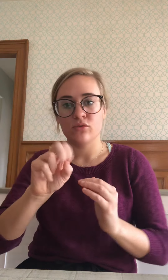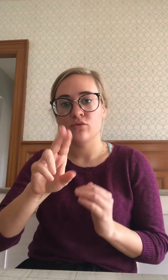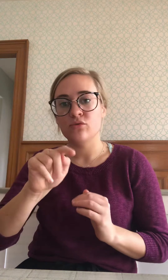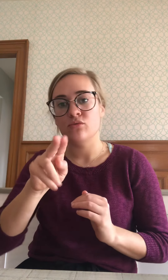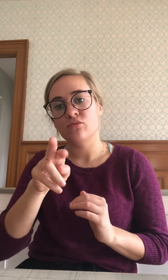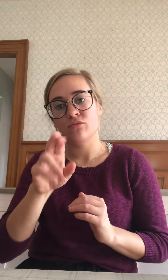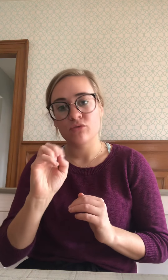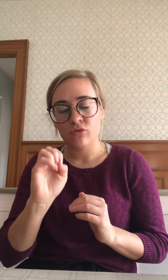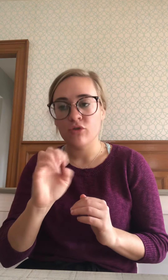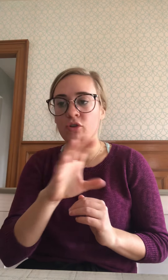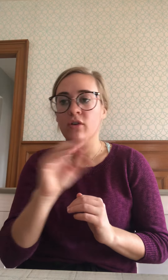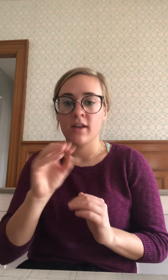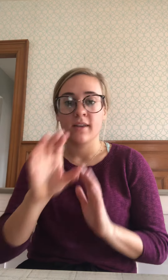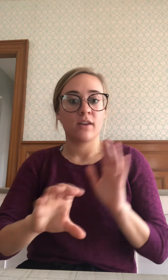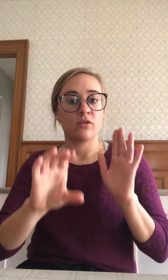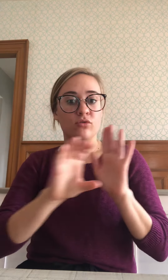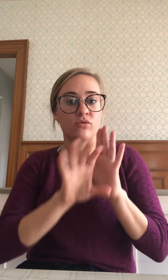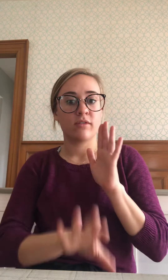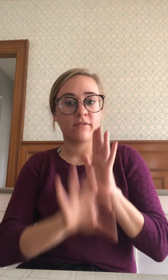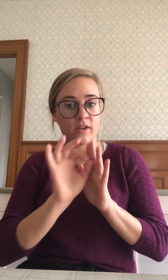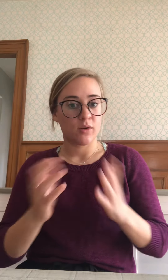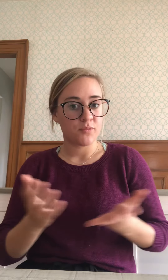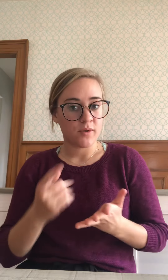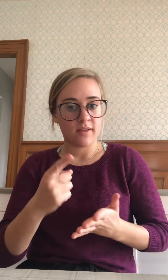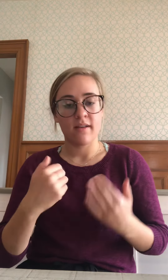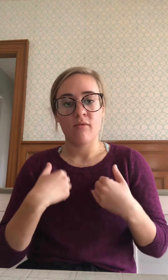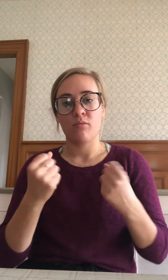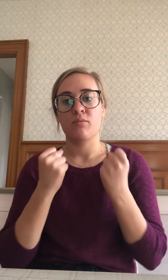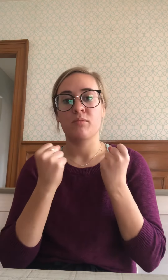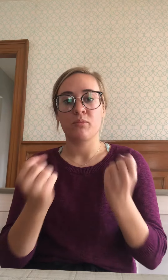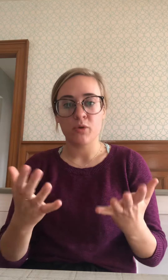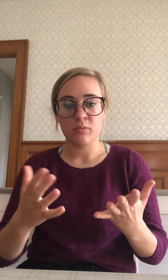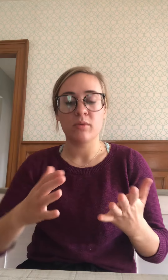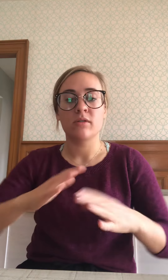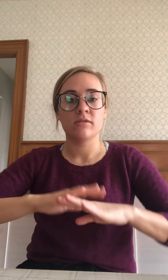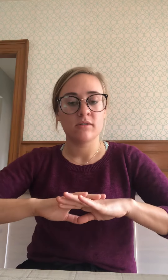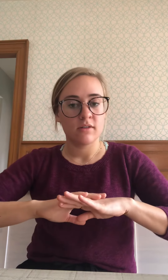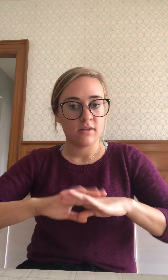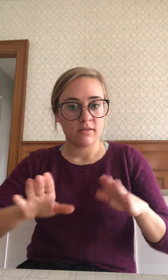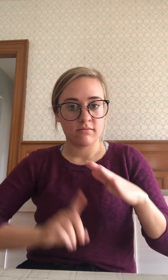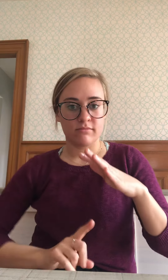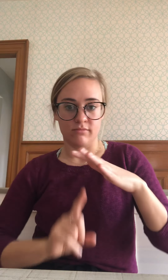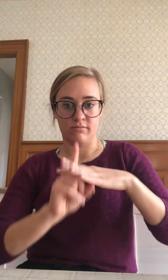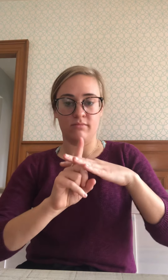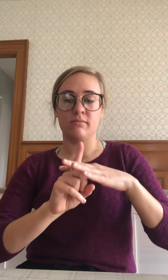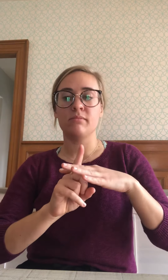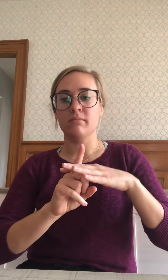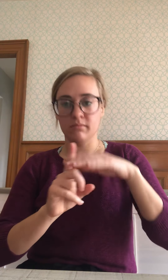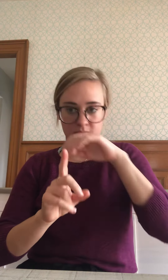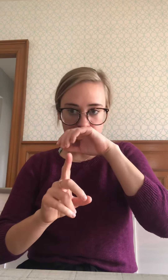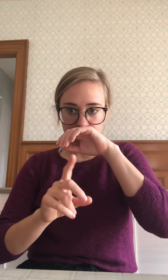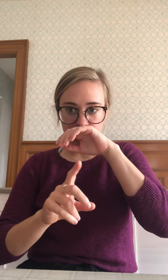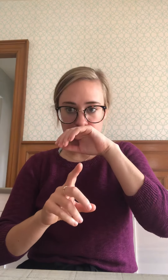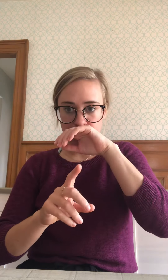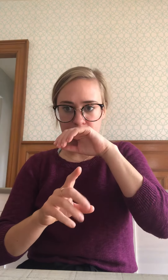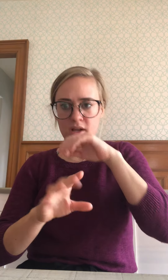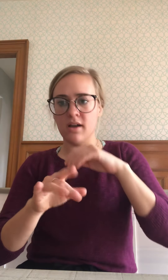finding. They have multiple unerupted permanent and supernumerary teeth. The crowns and roots are distorted and they